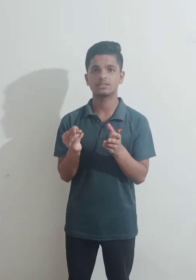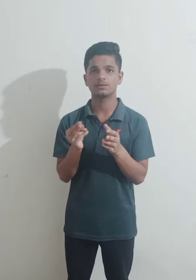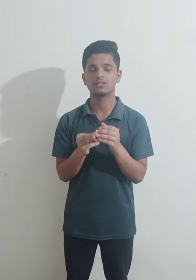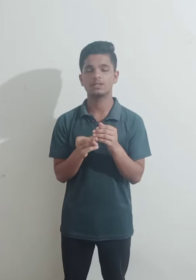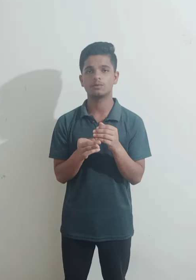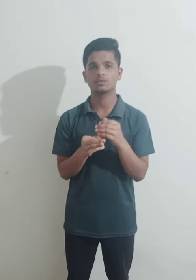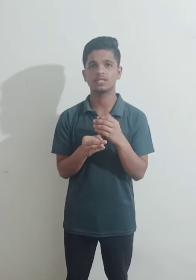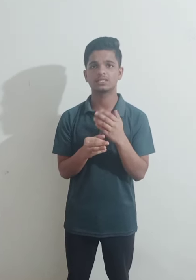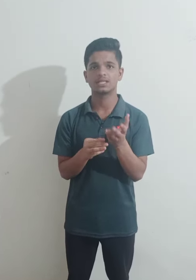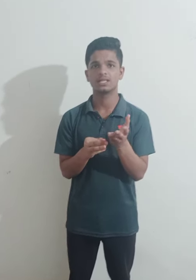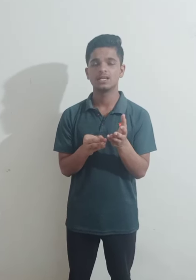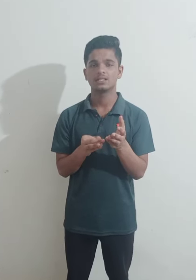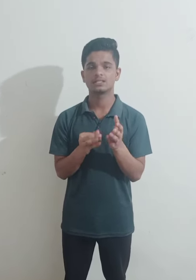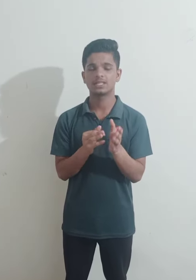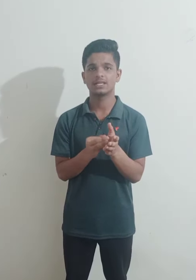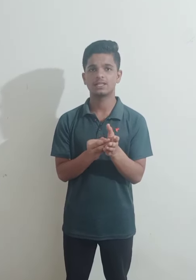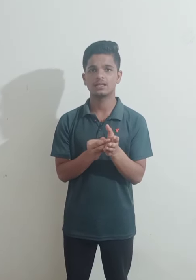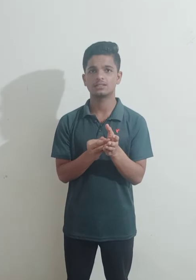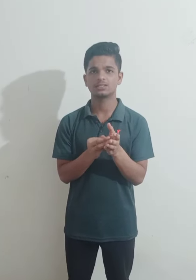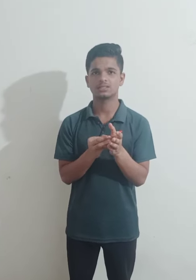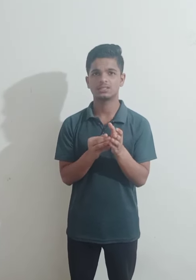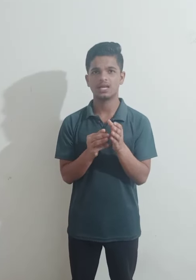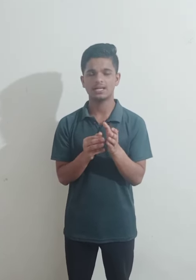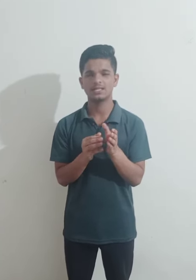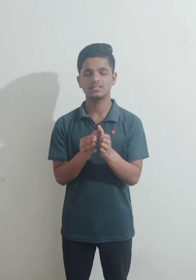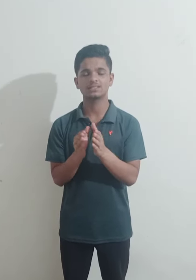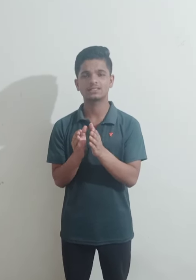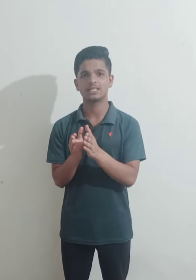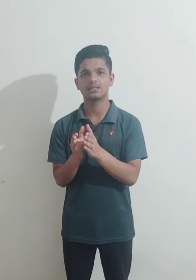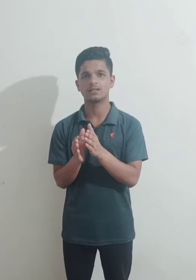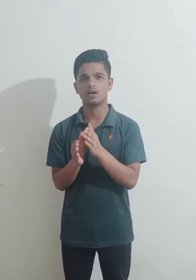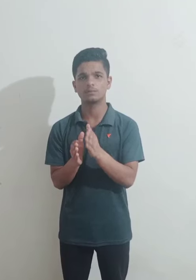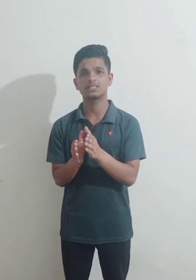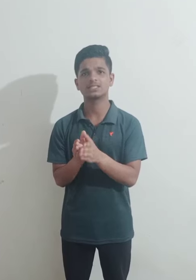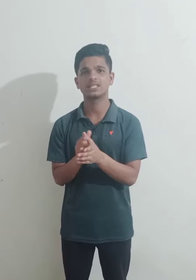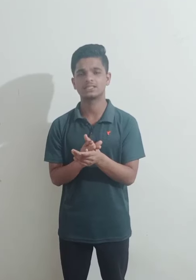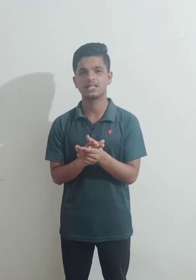which are the shared and is objects shared by a class,